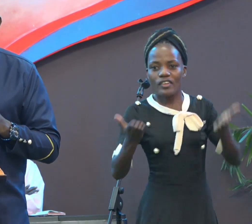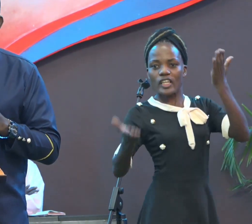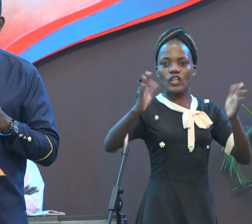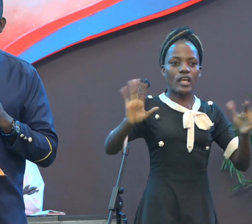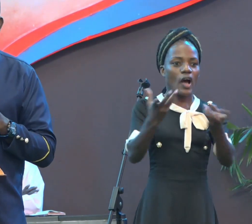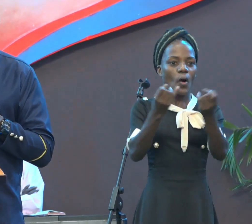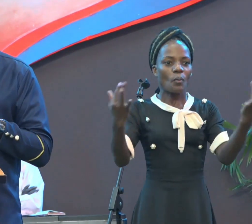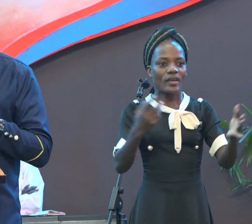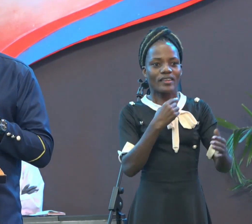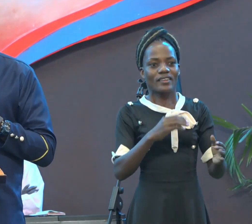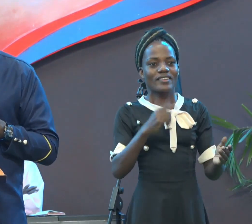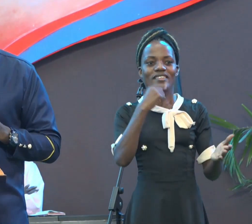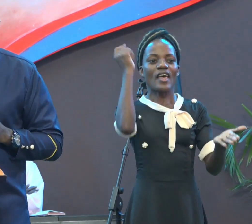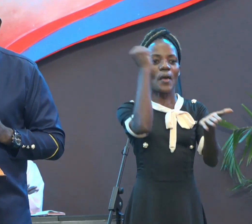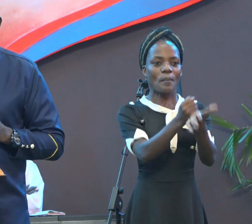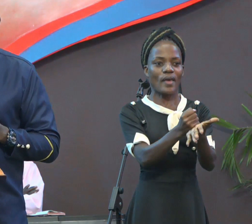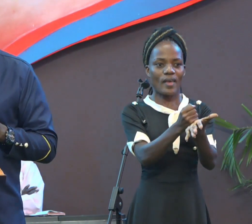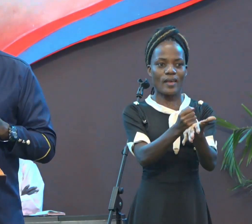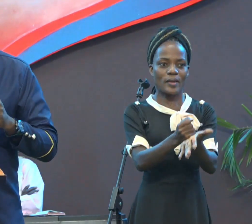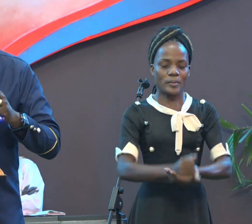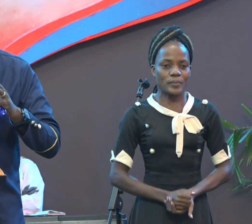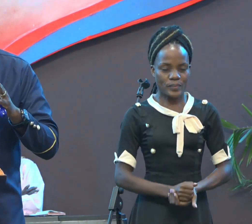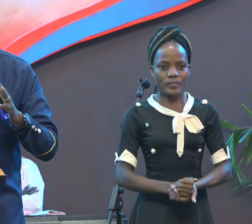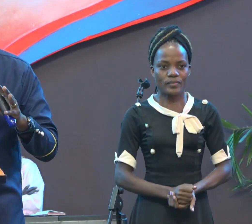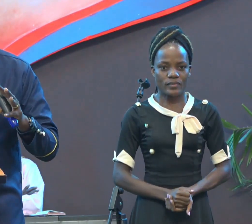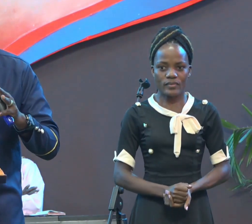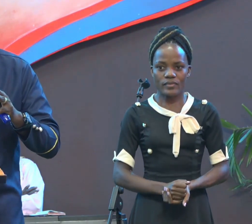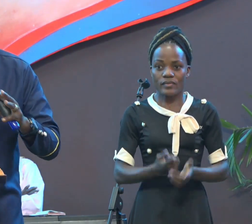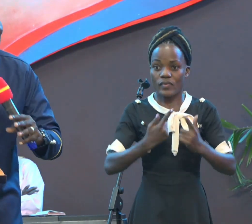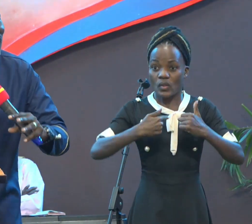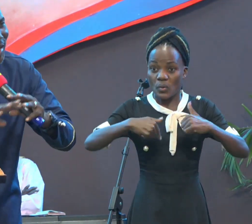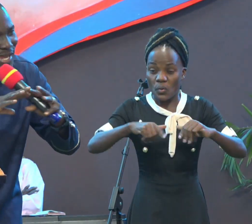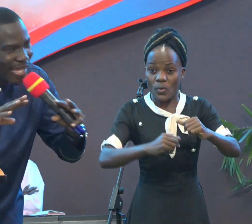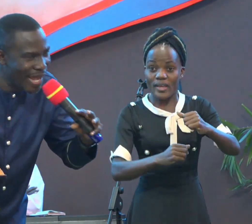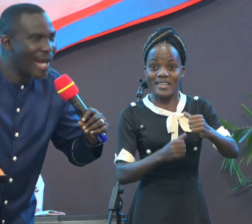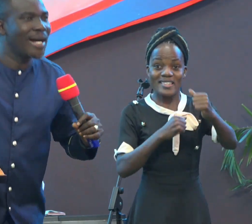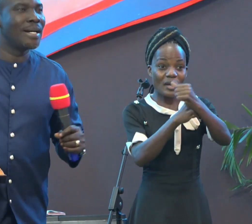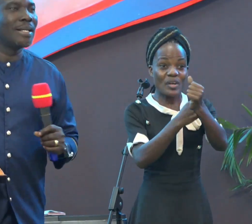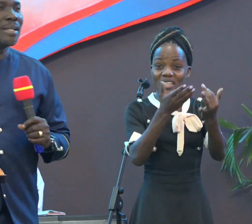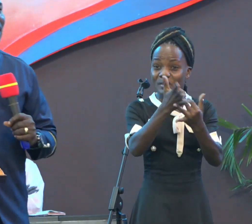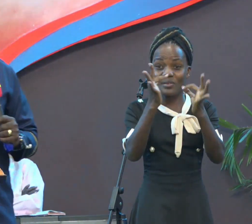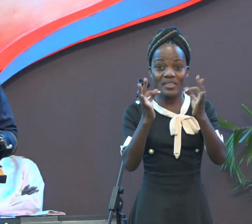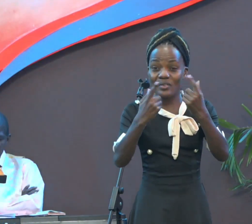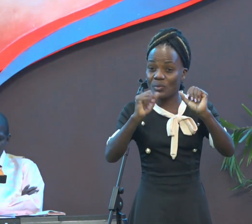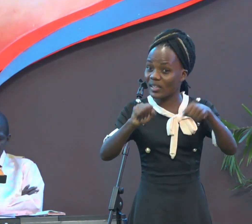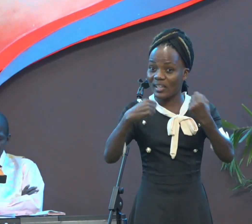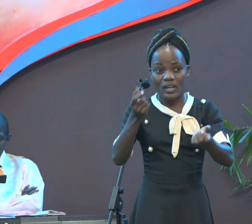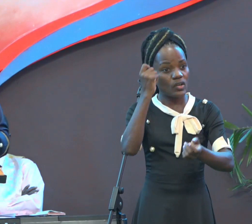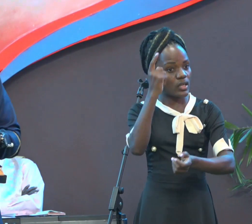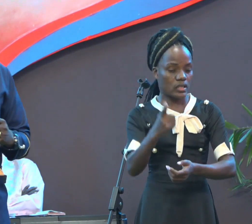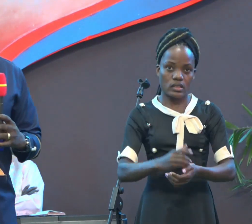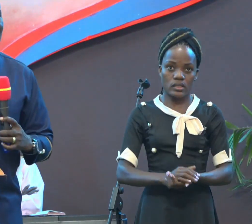kilograms do you gamba have? Gamba amina ya mpaka wa Oluganda. Say amen. Tuwanirirwa ebintu ebitategeerekeka. We are sustained by the things we do